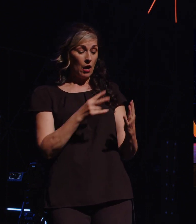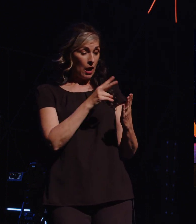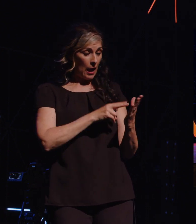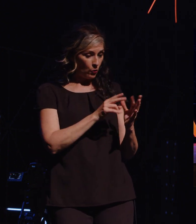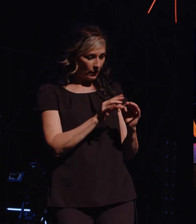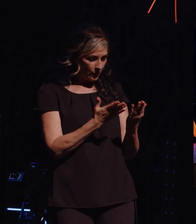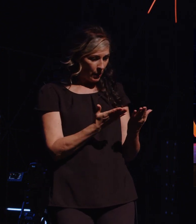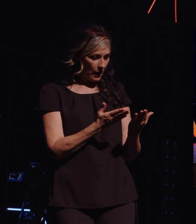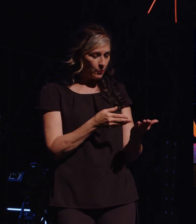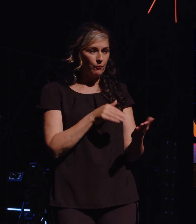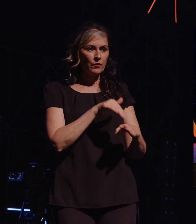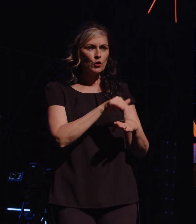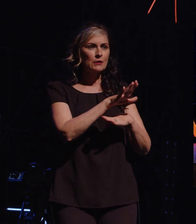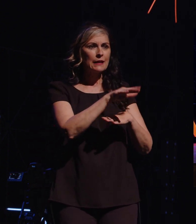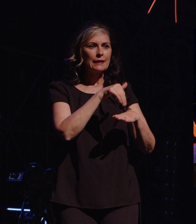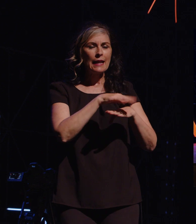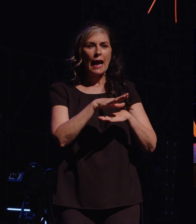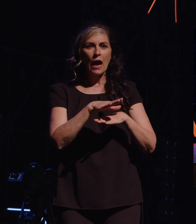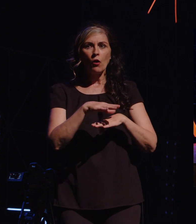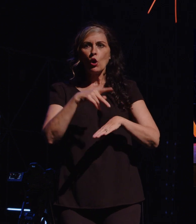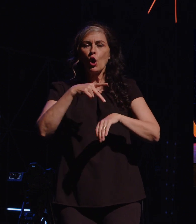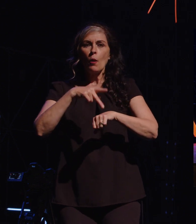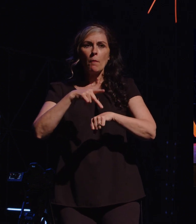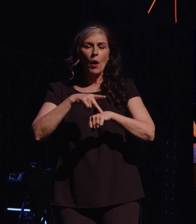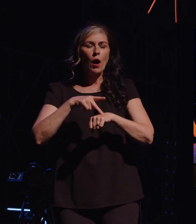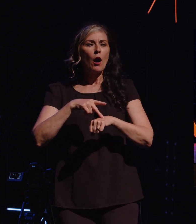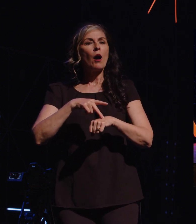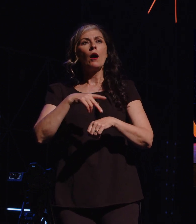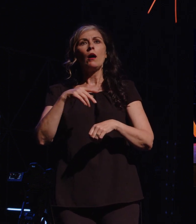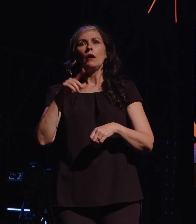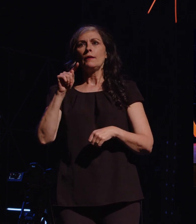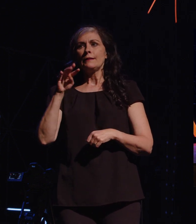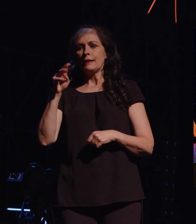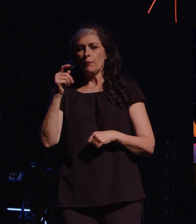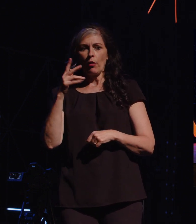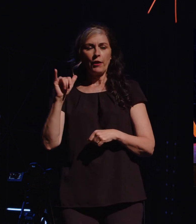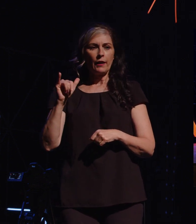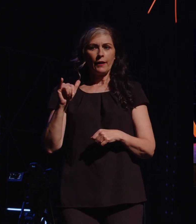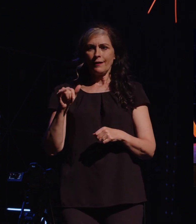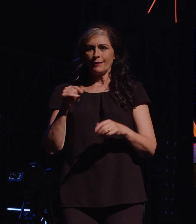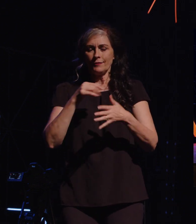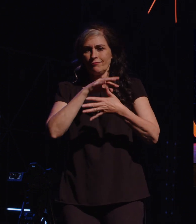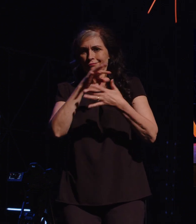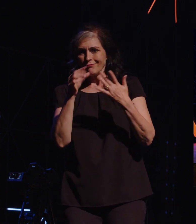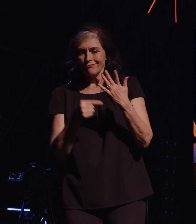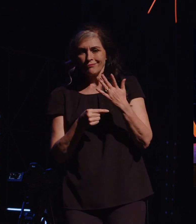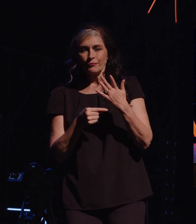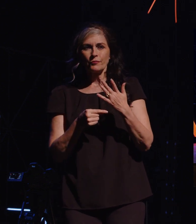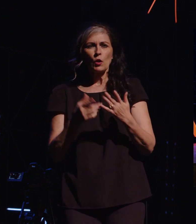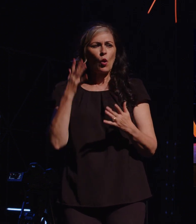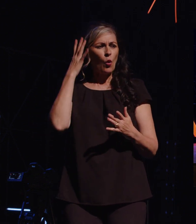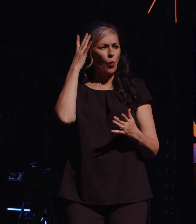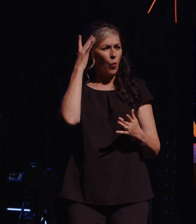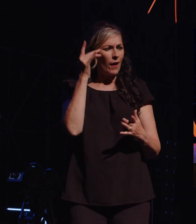and they're sending out Paul. They're sending out Barnabas. They're sending out Timothy. These are like the best. Why is that so important?